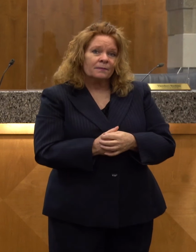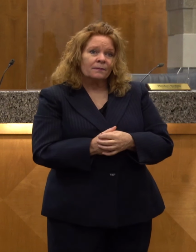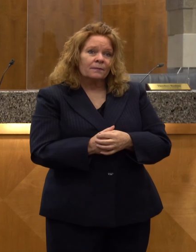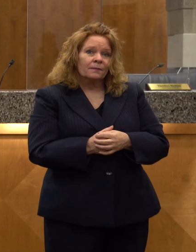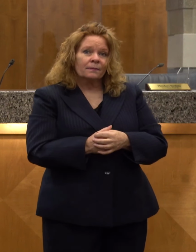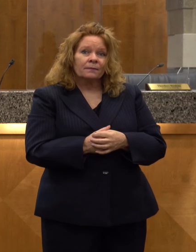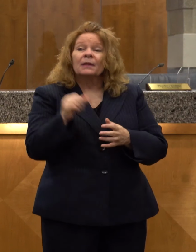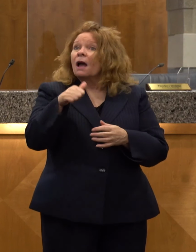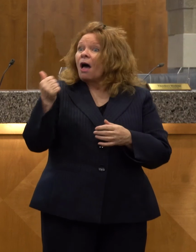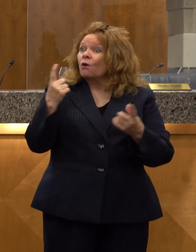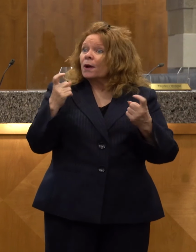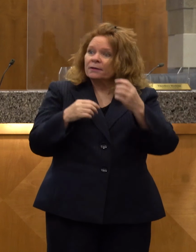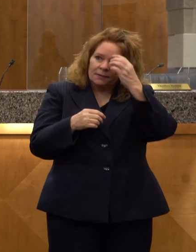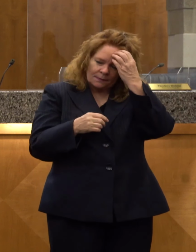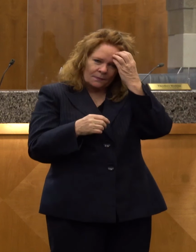other questions?